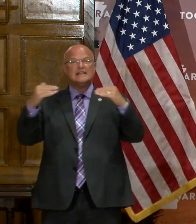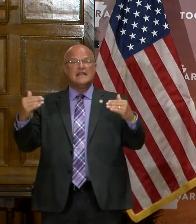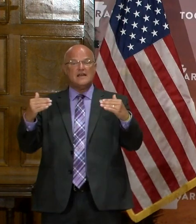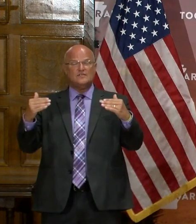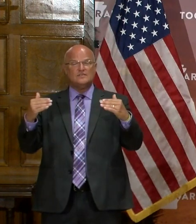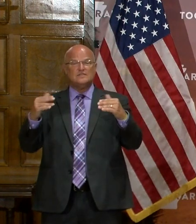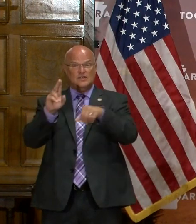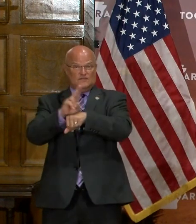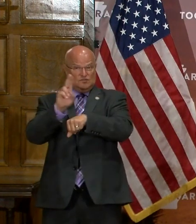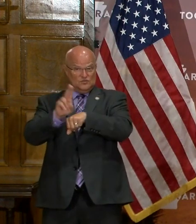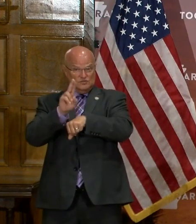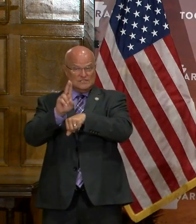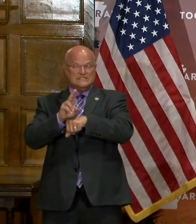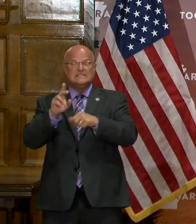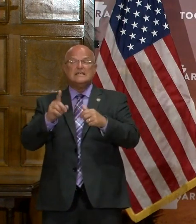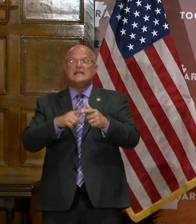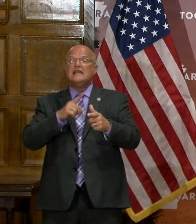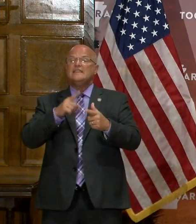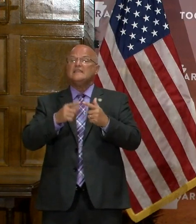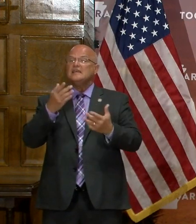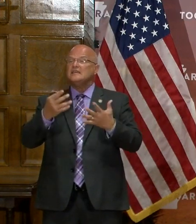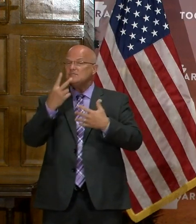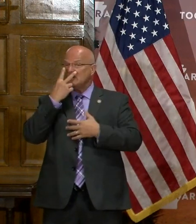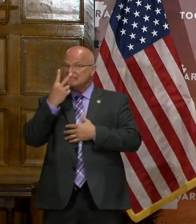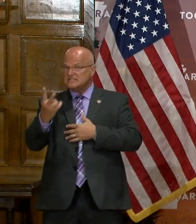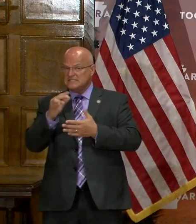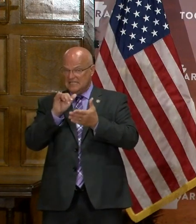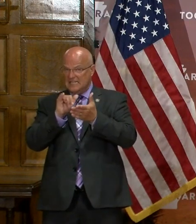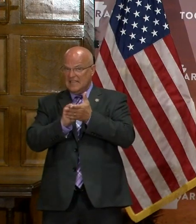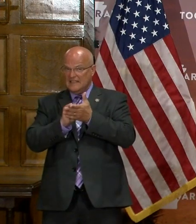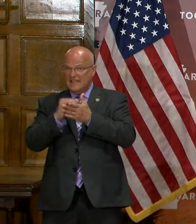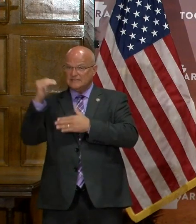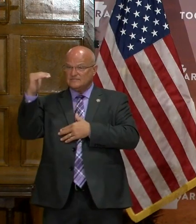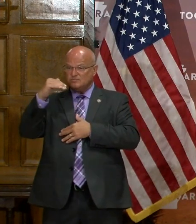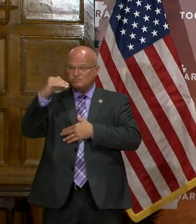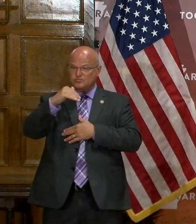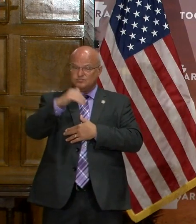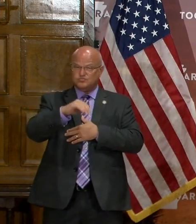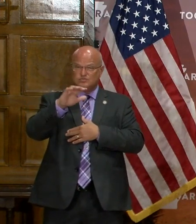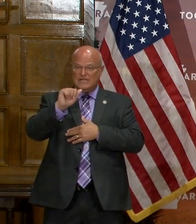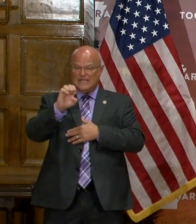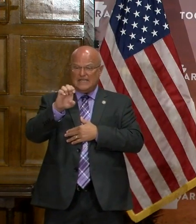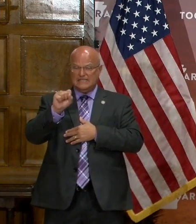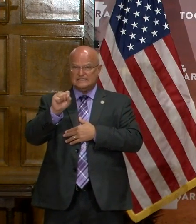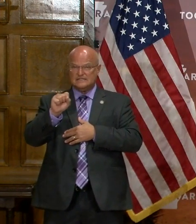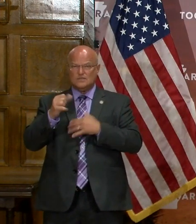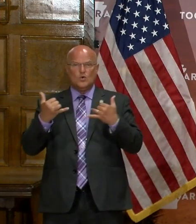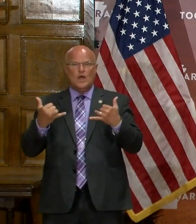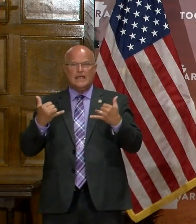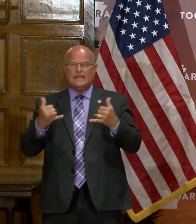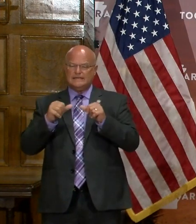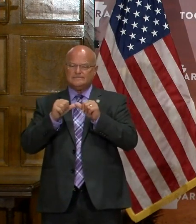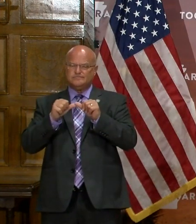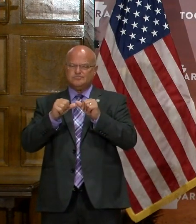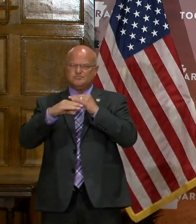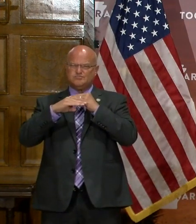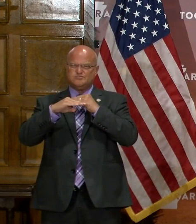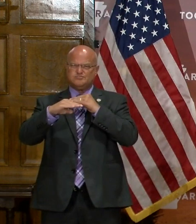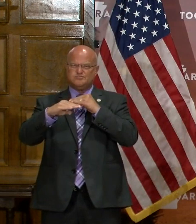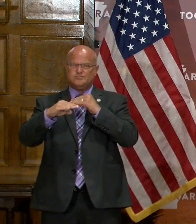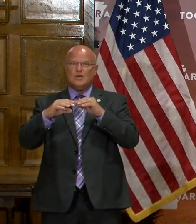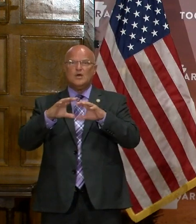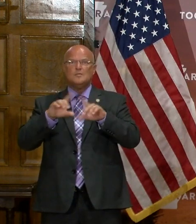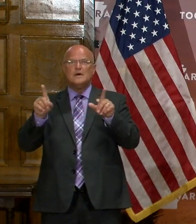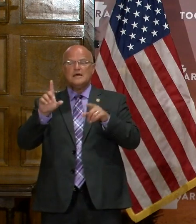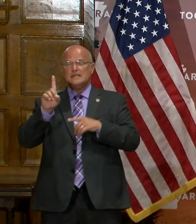of mask usage, then we might start seeing that decline in cases. Right now we're holding our own, but a lot can